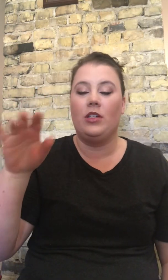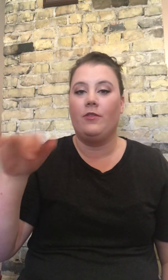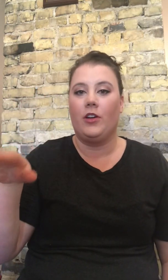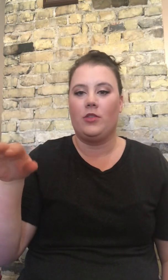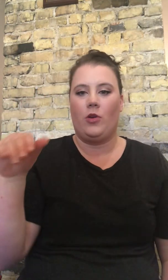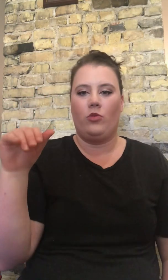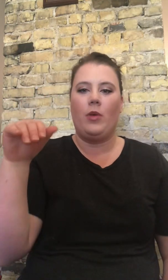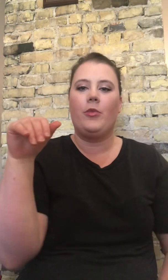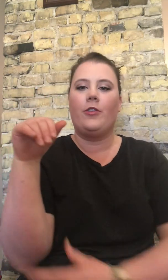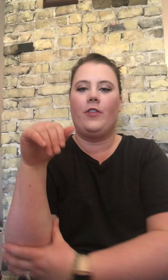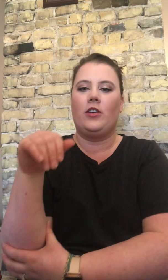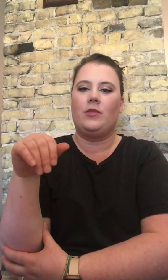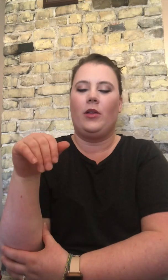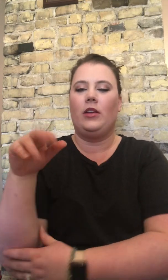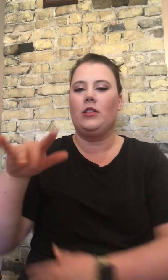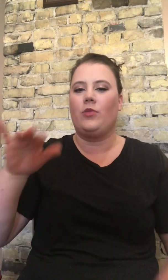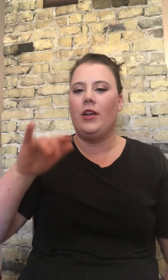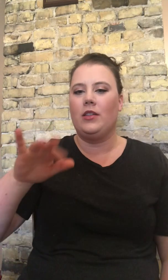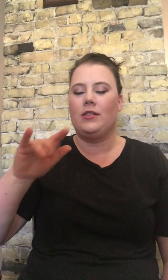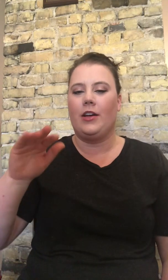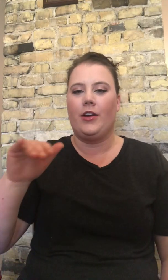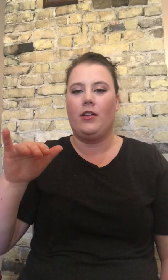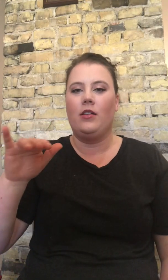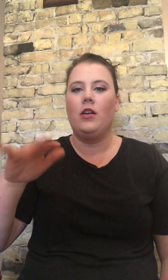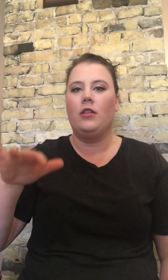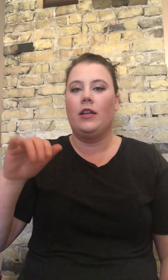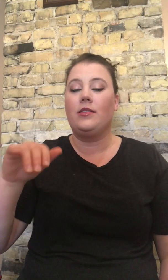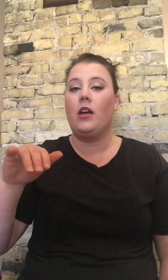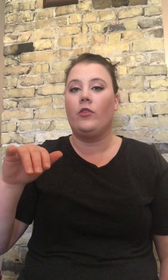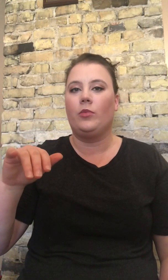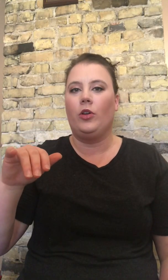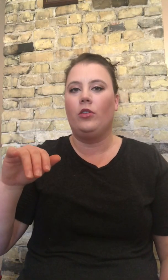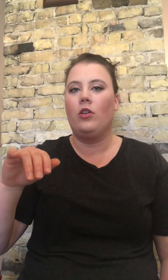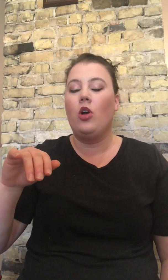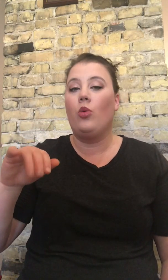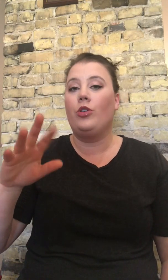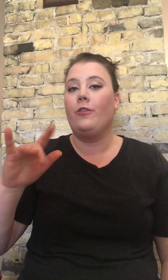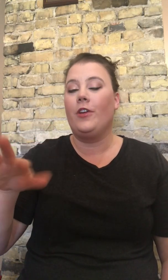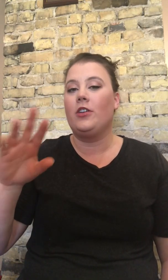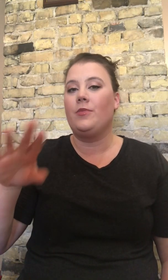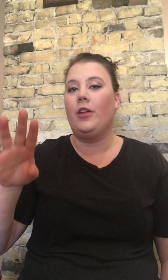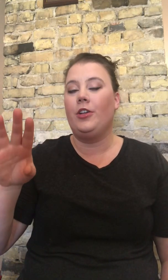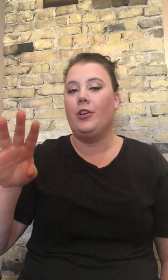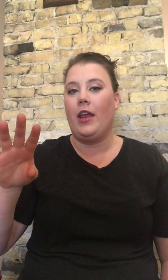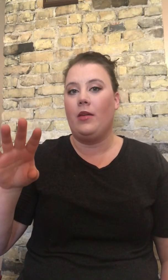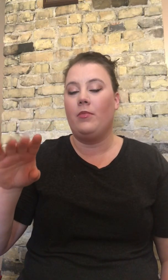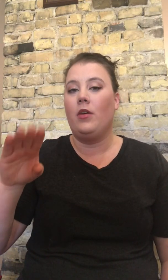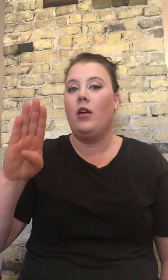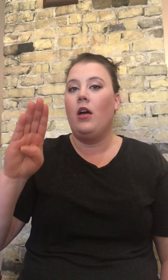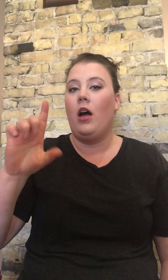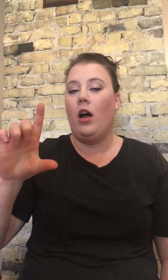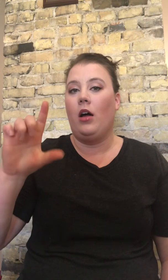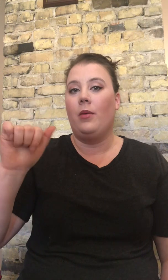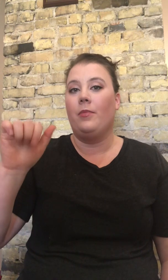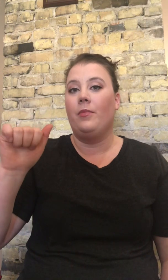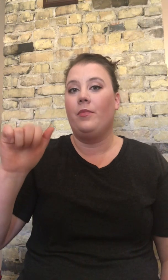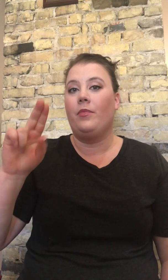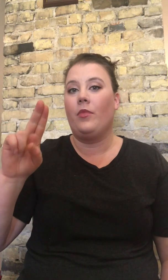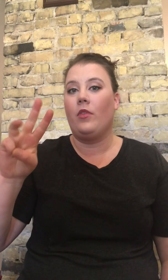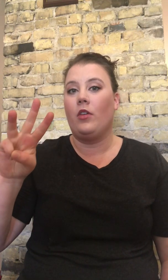finger spell. Remember, your finger spelling is right in this area, nice and comfortable. When you're finger spelling your name, you're